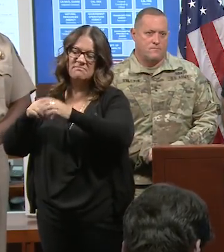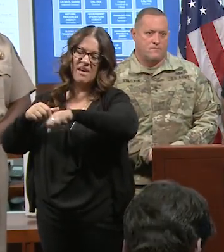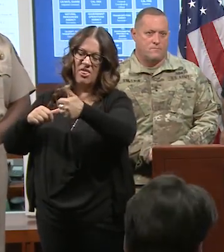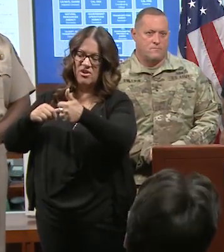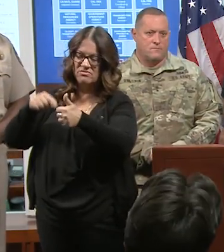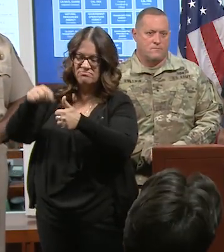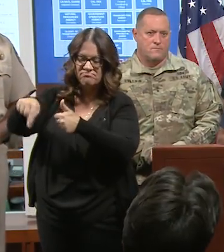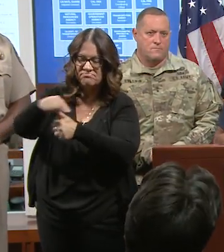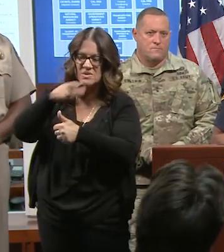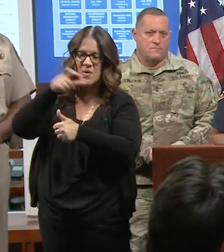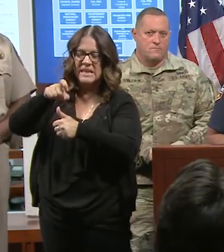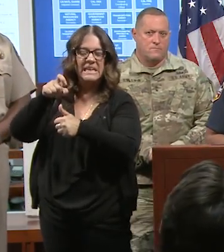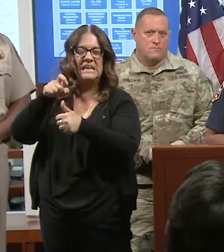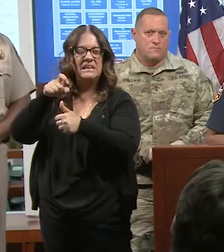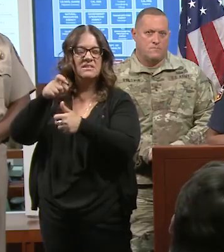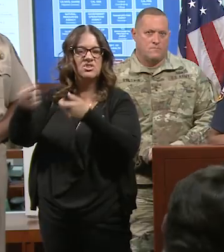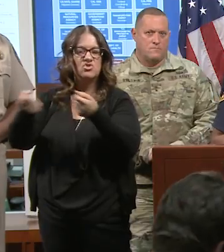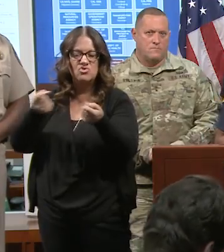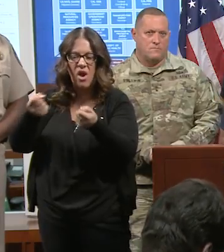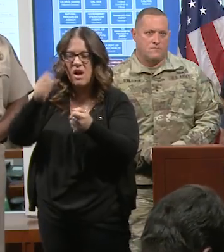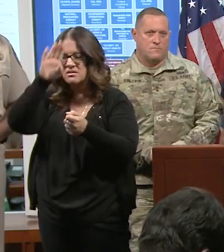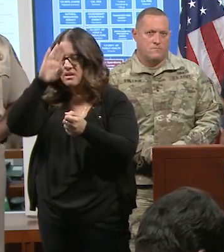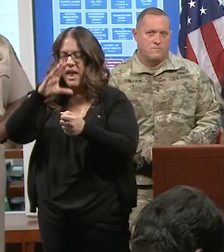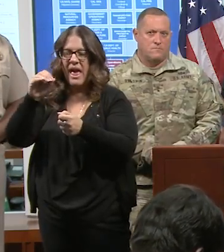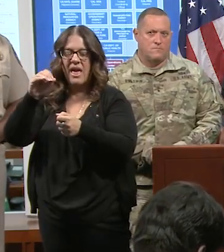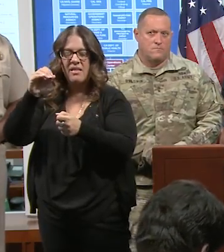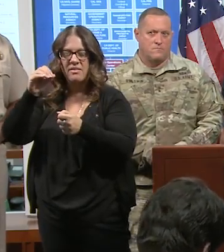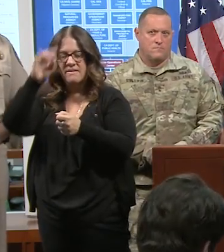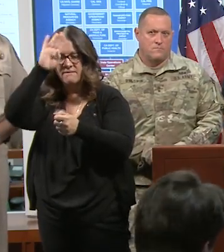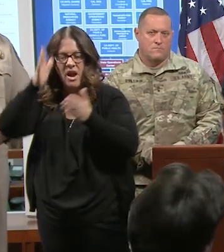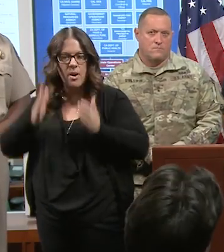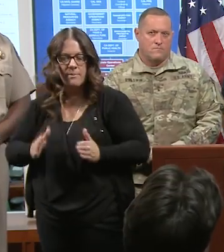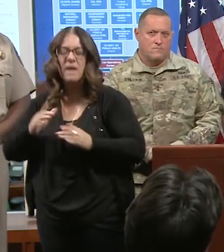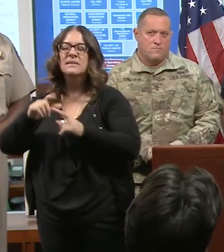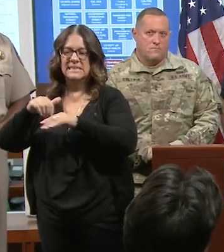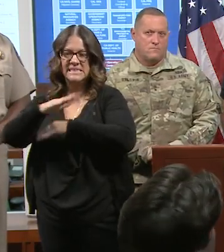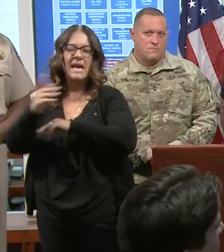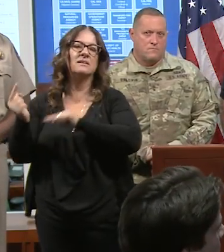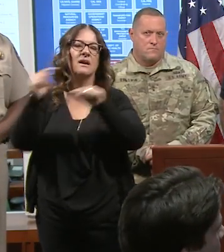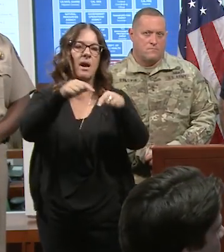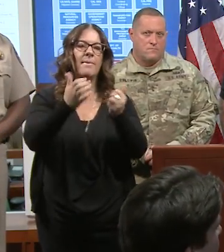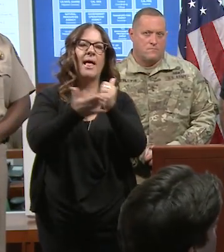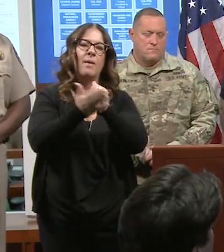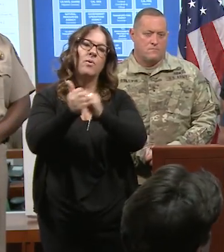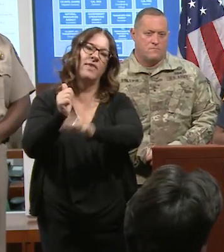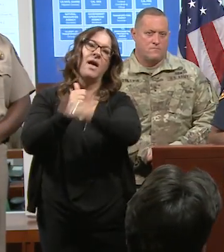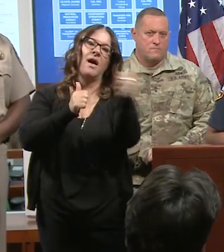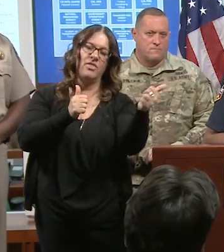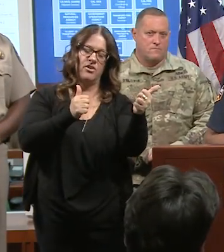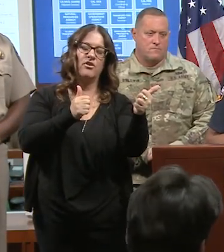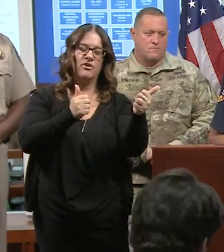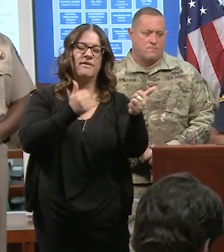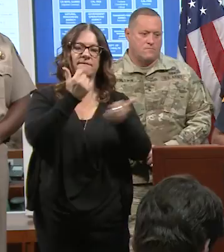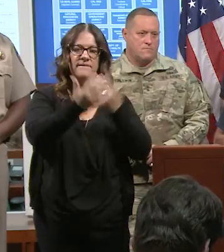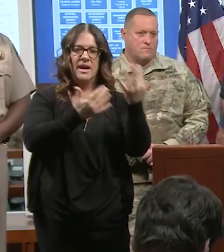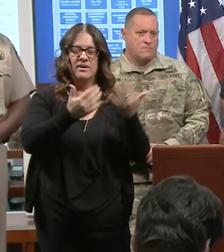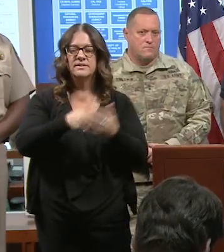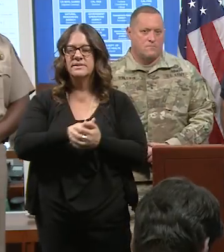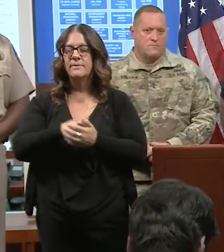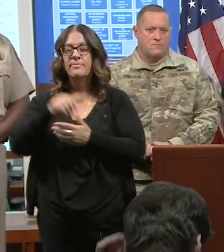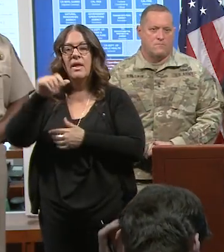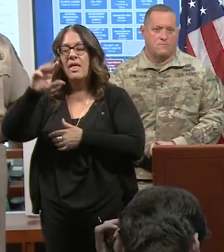fire line. The Lakeville fire off Highway 37 there in the Soussoun Marsh is 70%